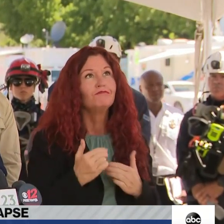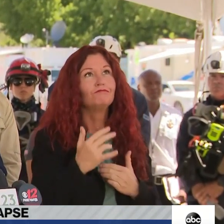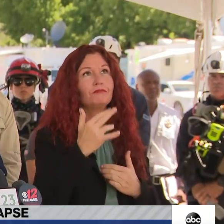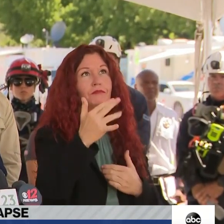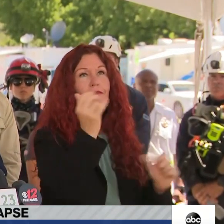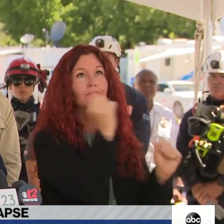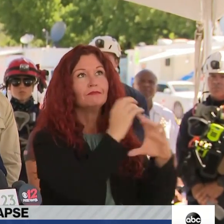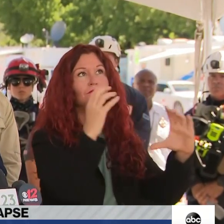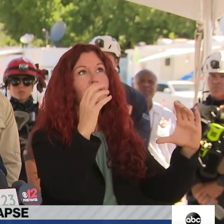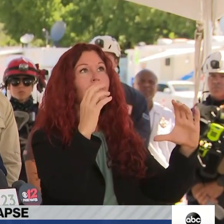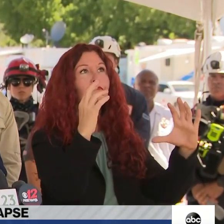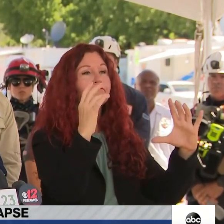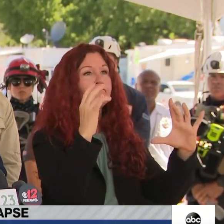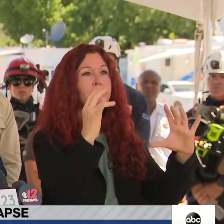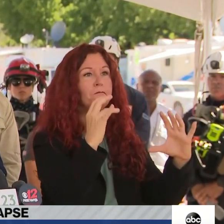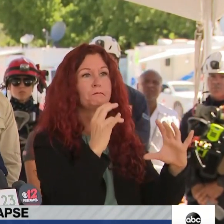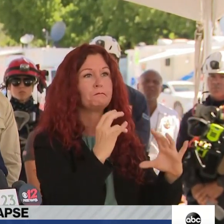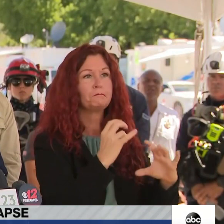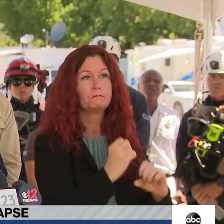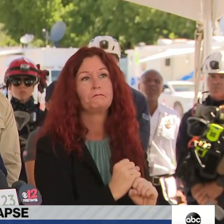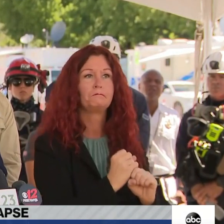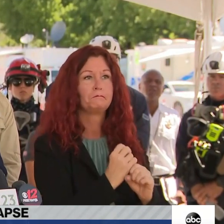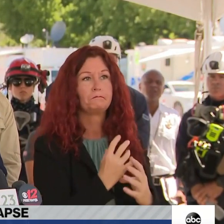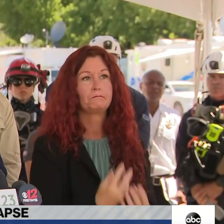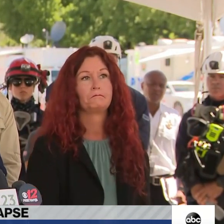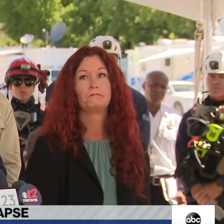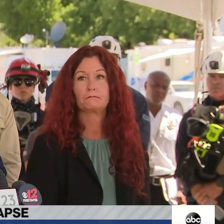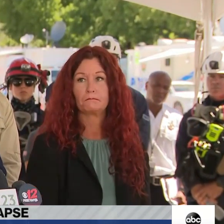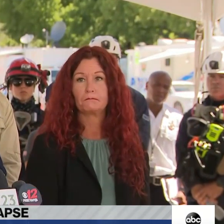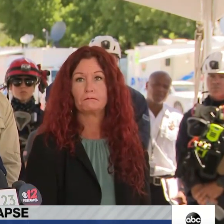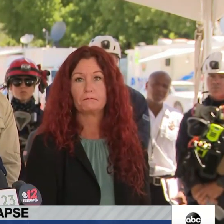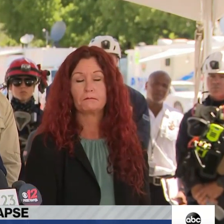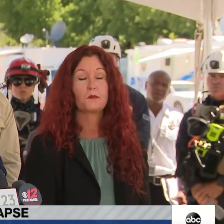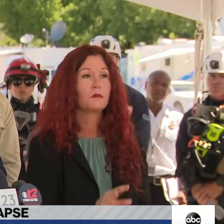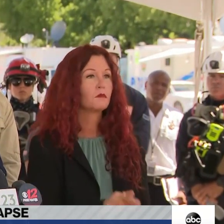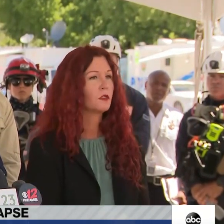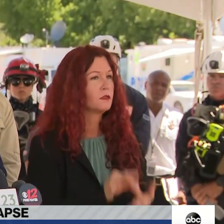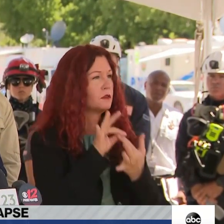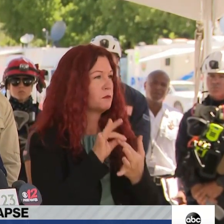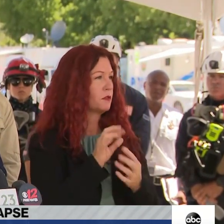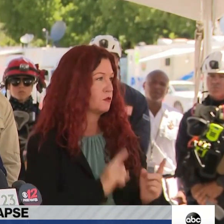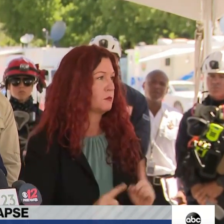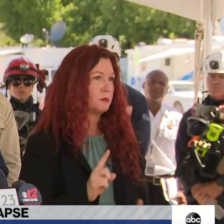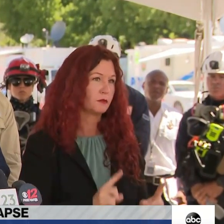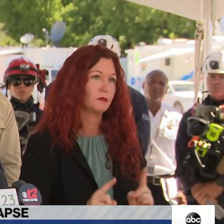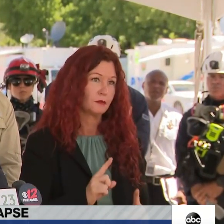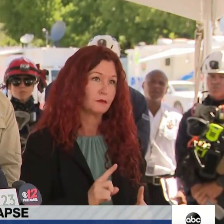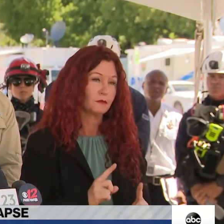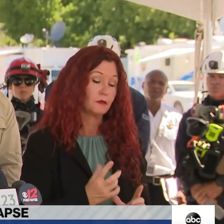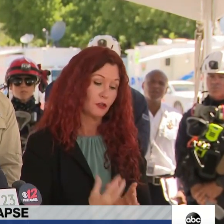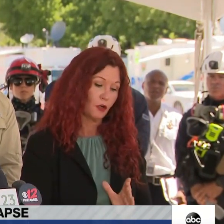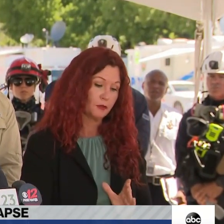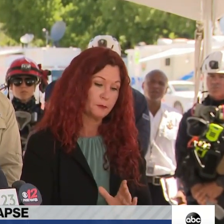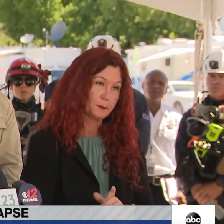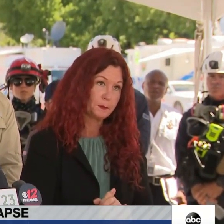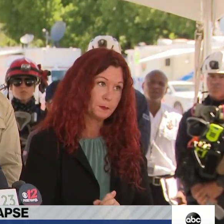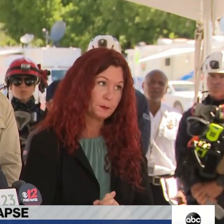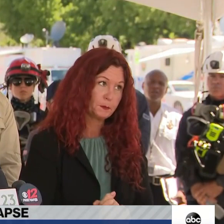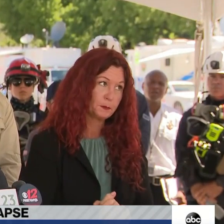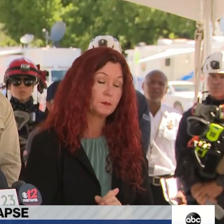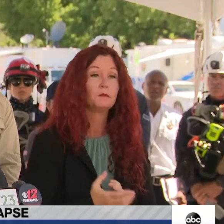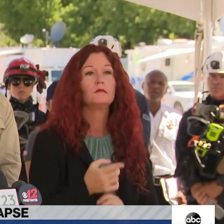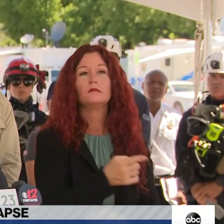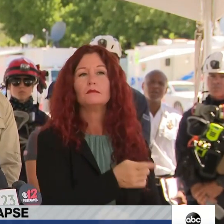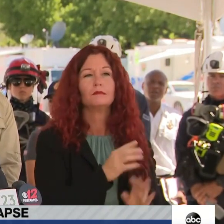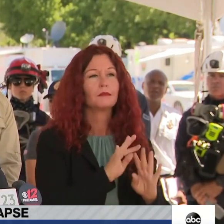very special group of people. So it's, you know, the communities come together, and I think that's made it easier. I know the families